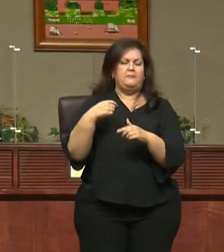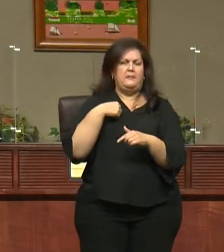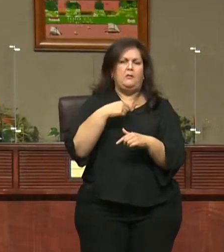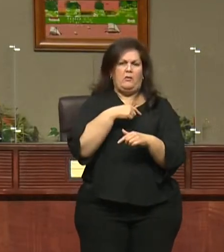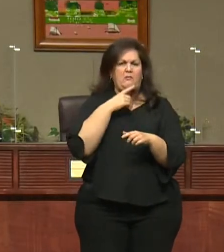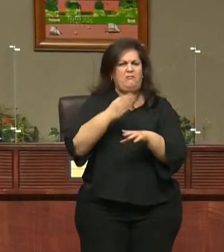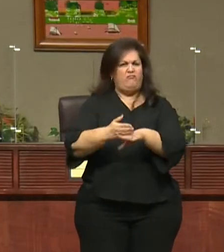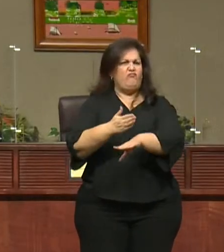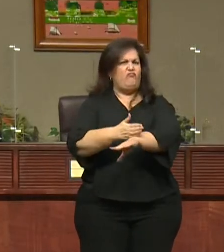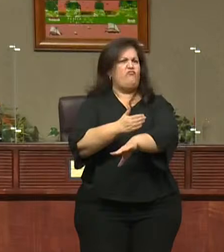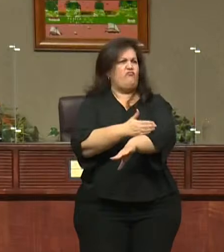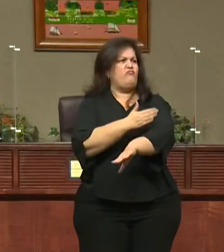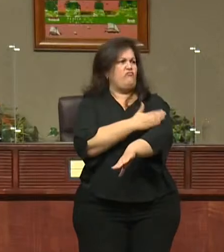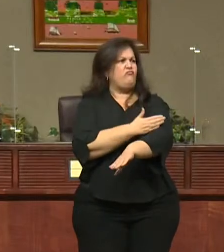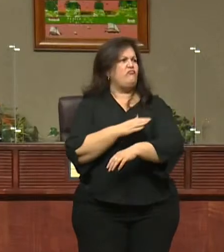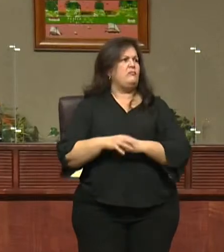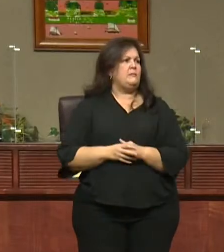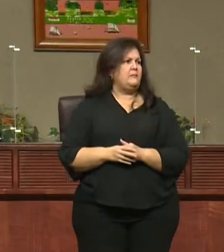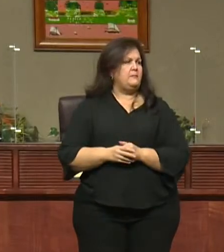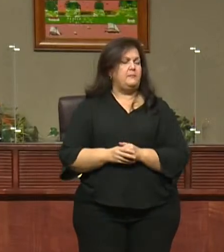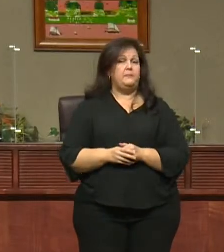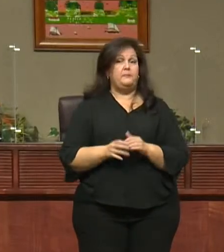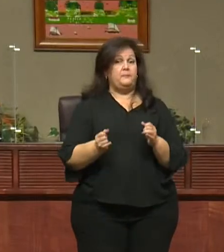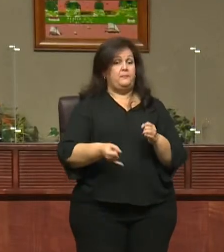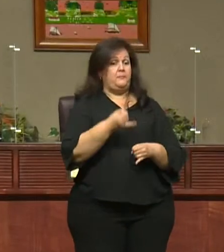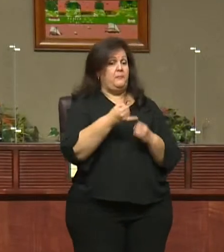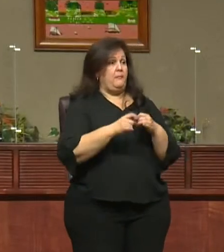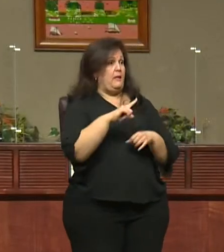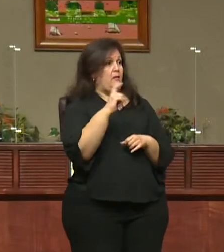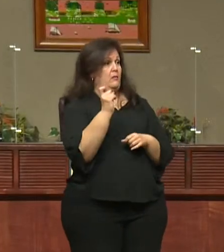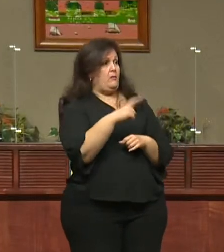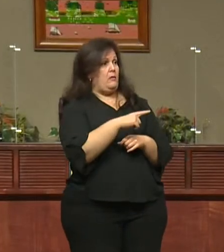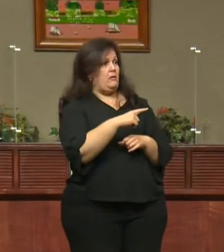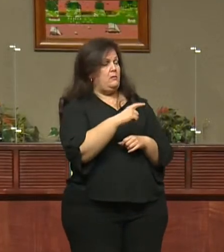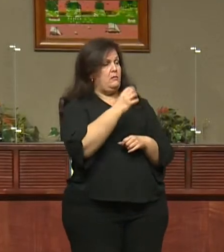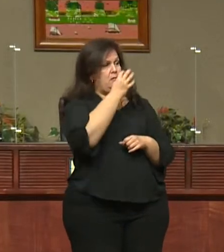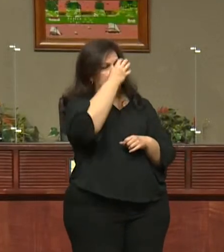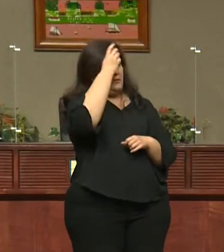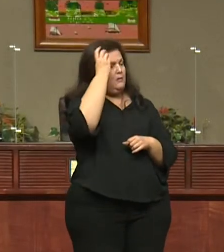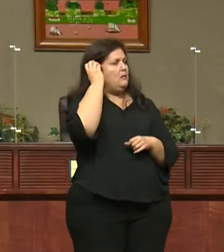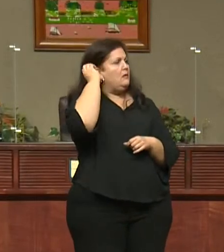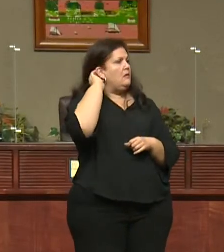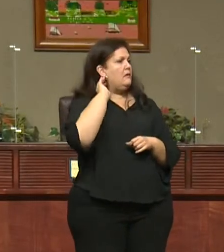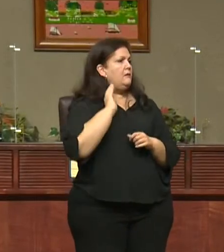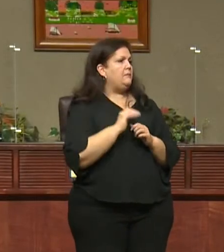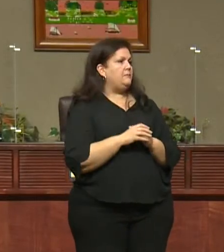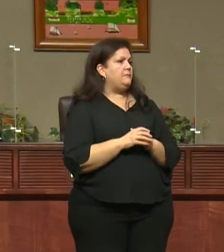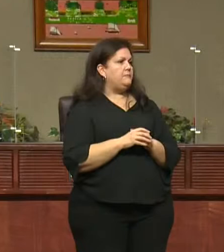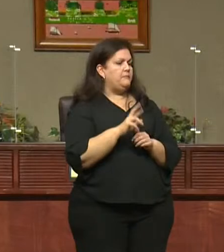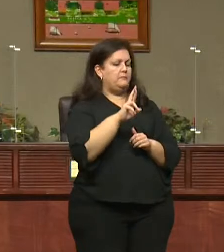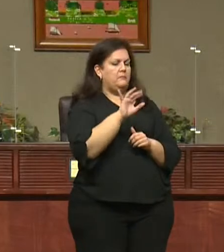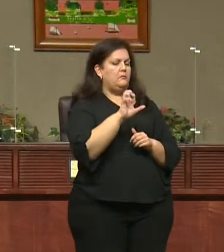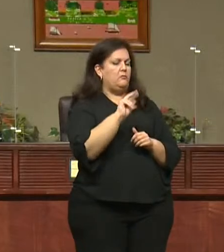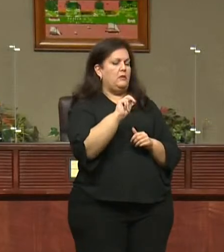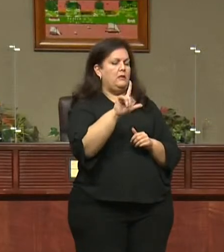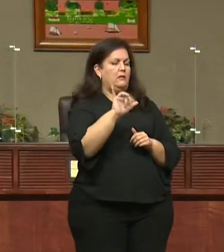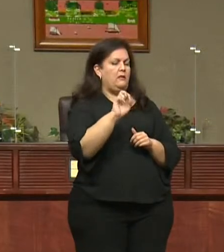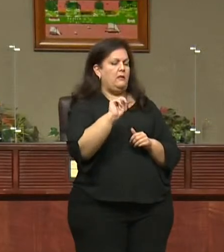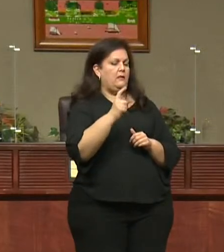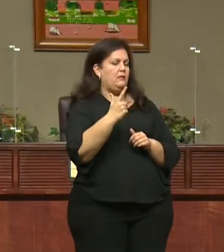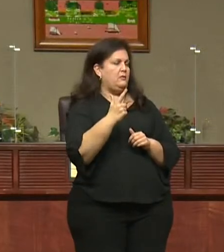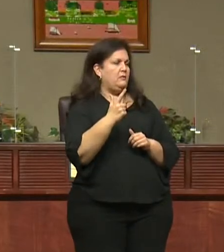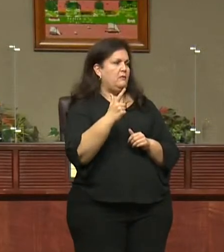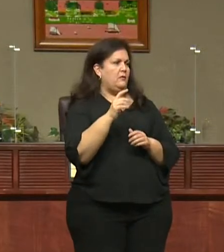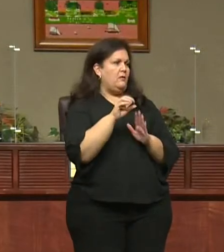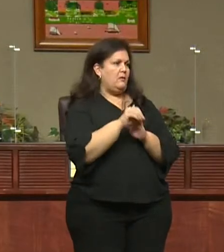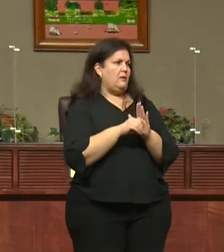recovery. Very good. Okay, the last question is also for you, Mayor Demings, and it's coming from Ryan Lynch with the Orlando Business Journal. And his question